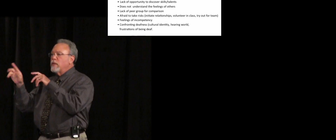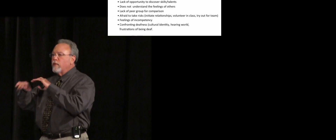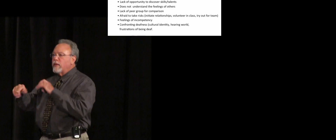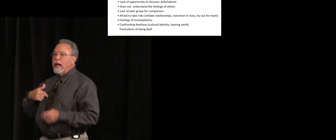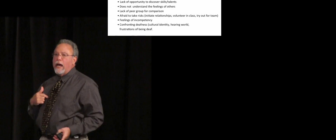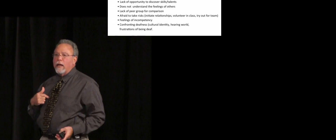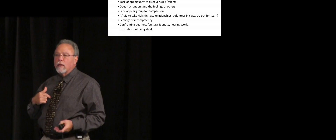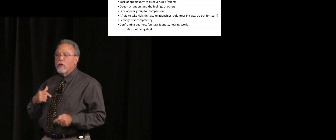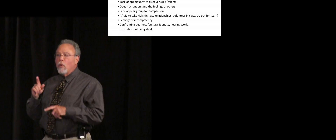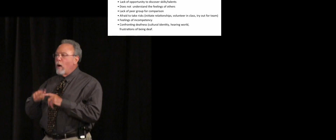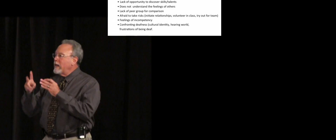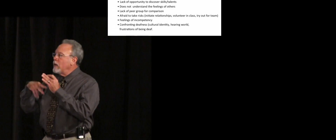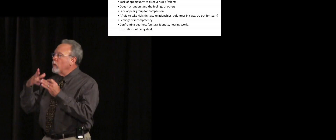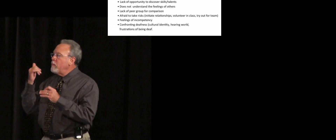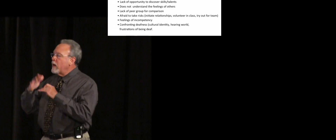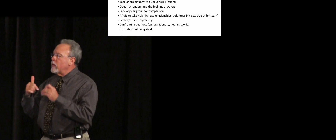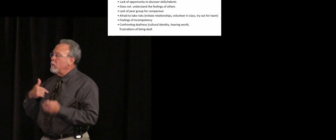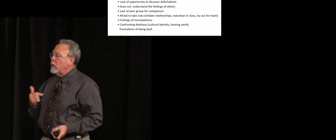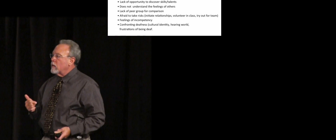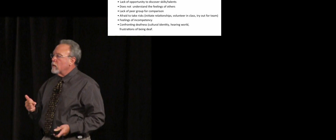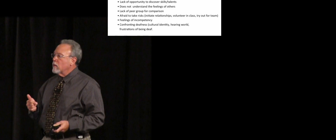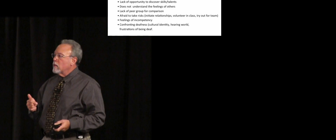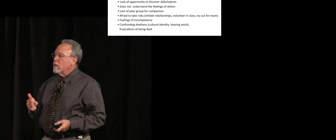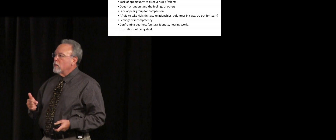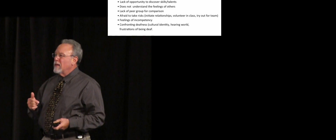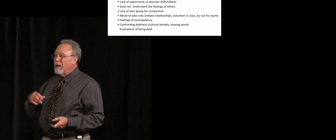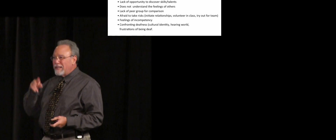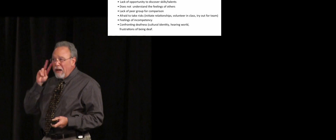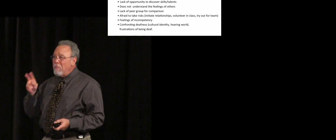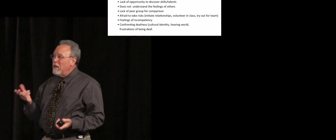And of course, peers is the significant relationship here.